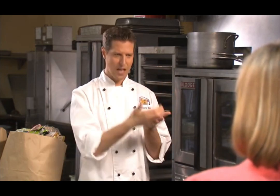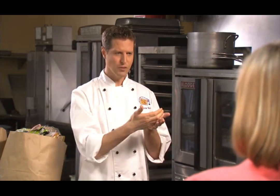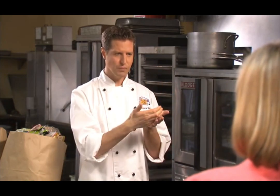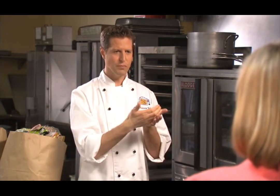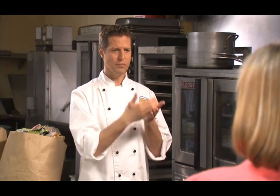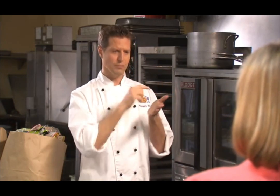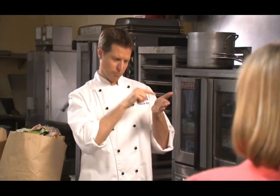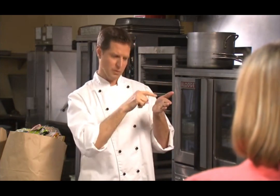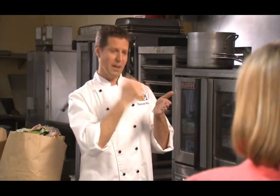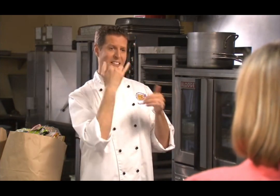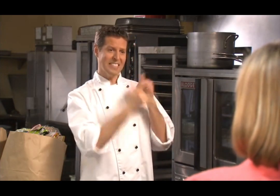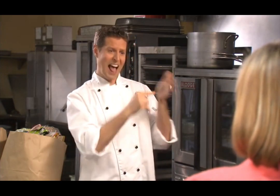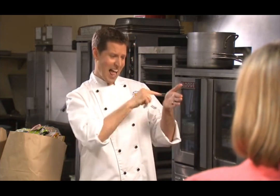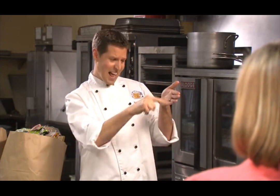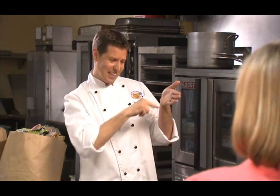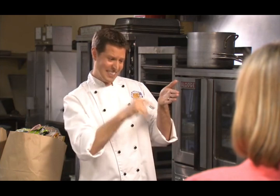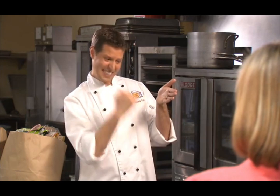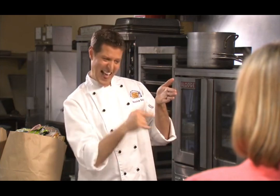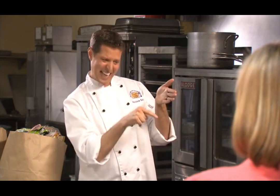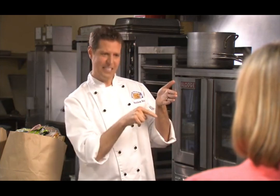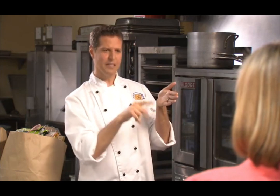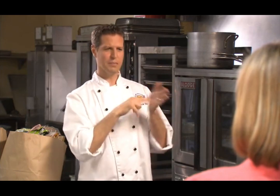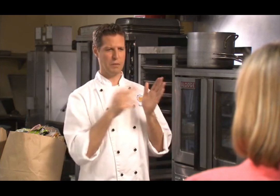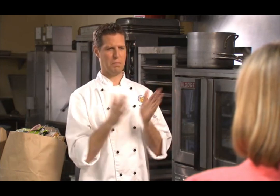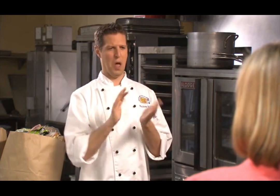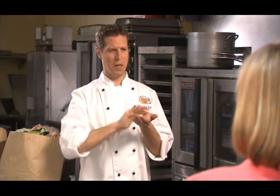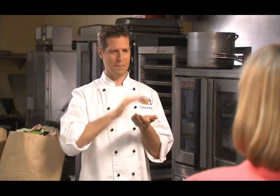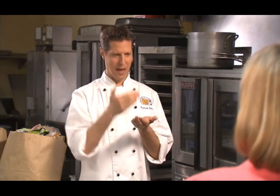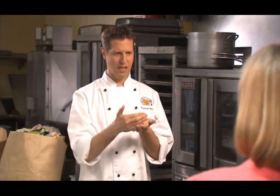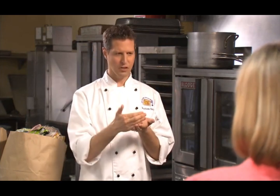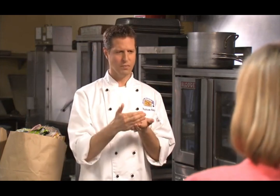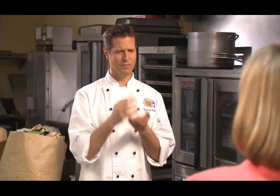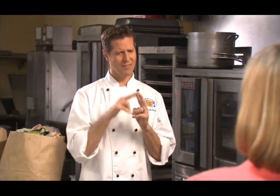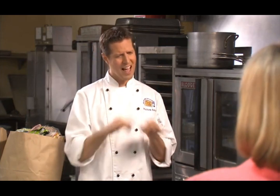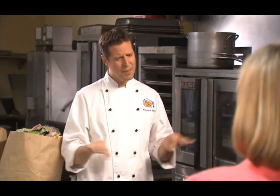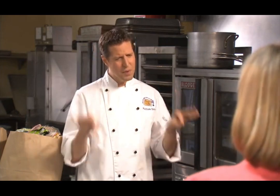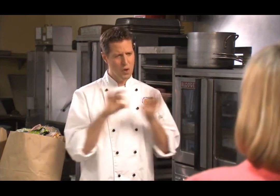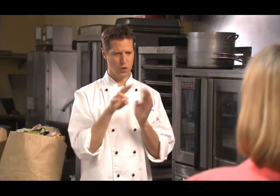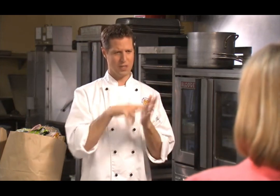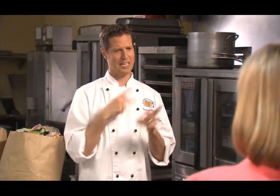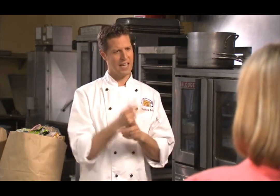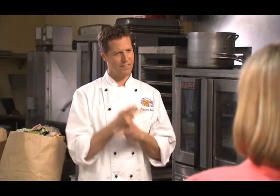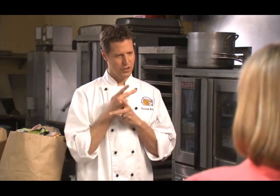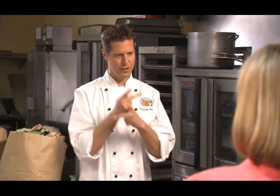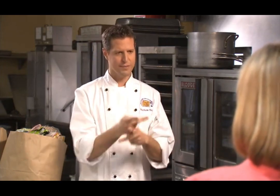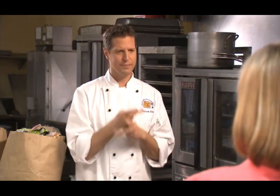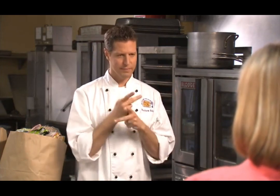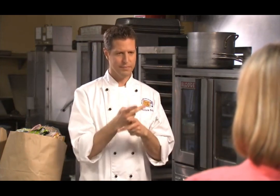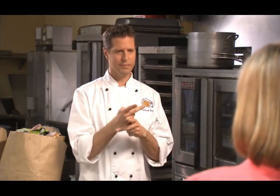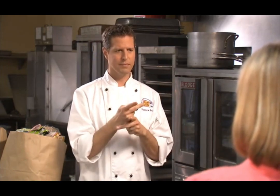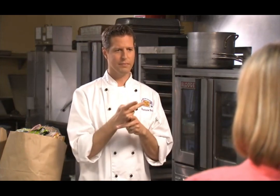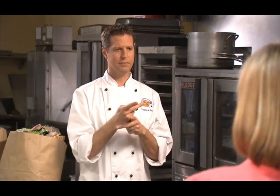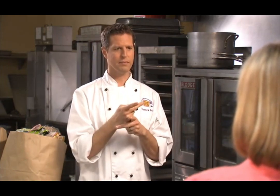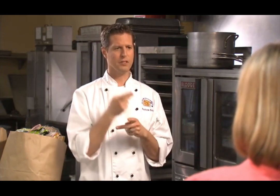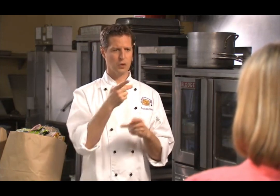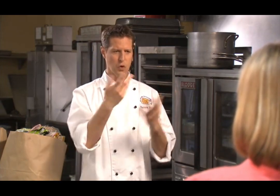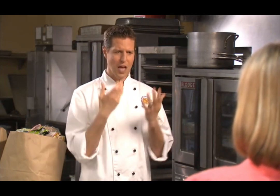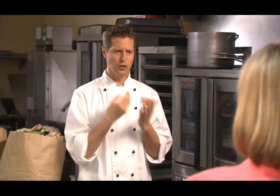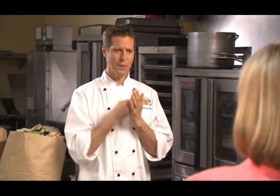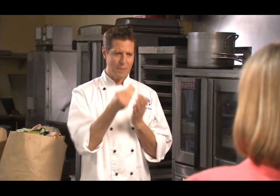with the ingredients in the largest proportion, followed by ingredients in smaller amounts. This is very important to read carefully. You want